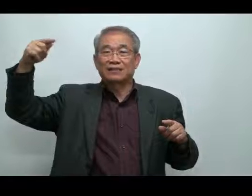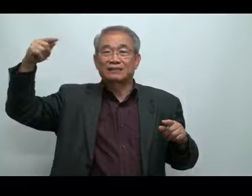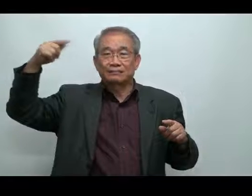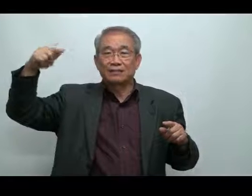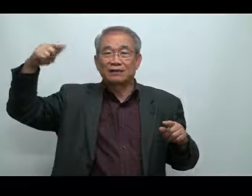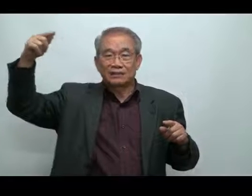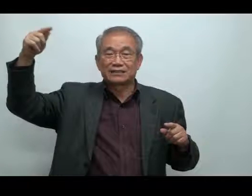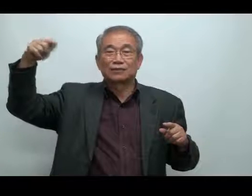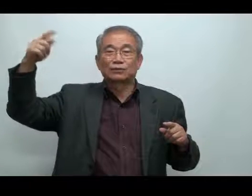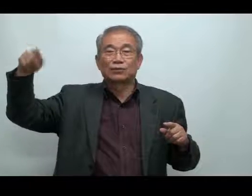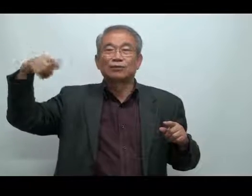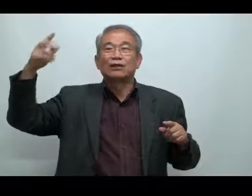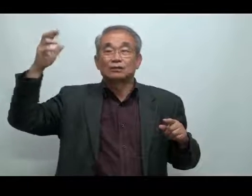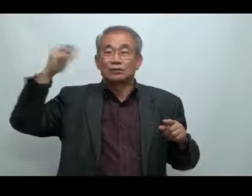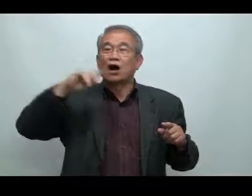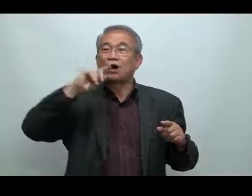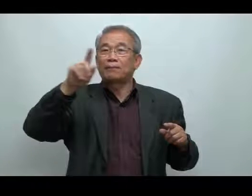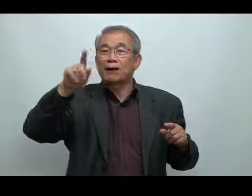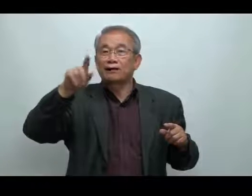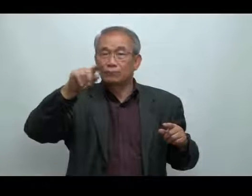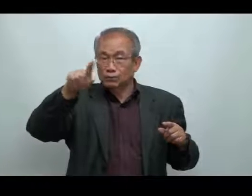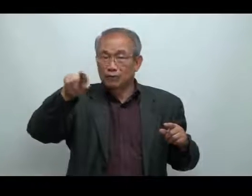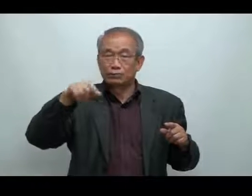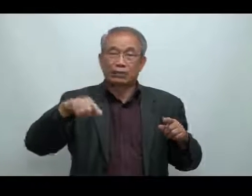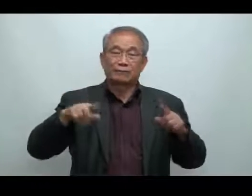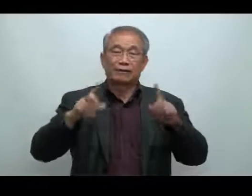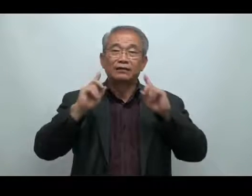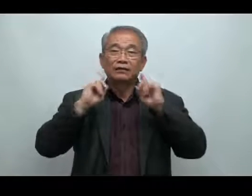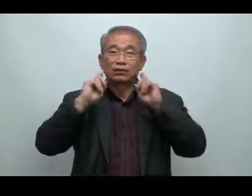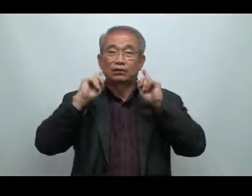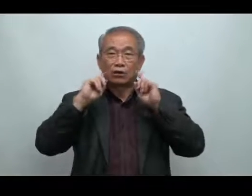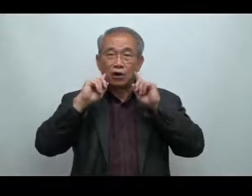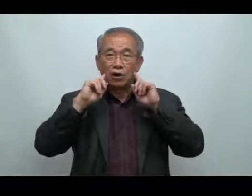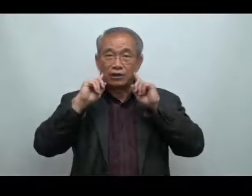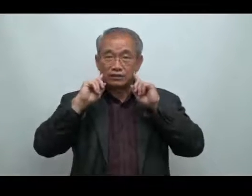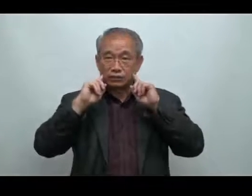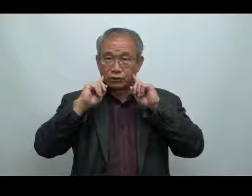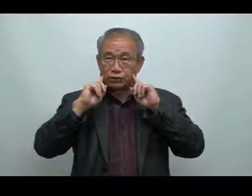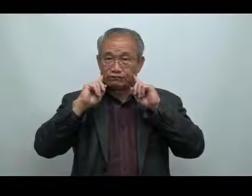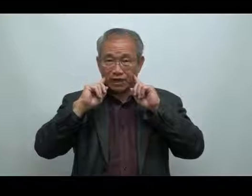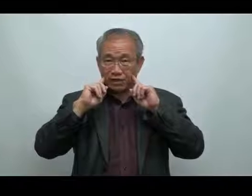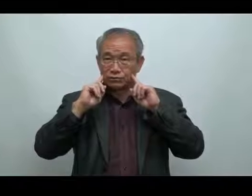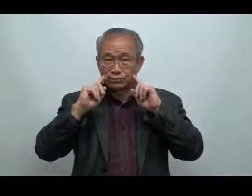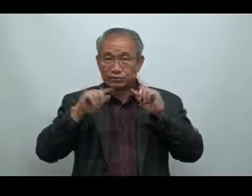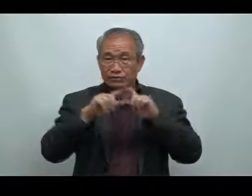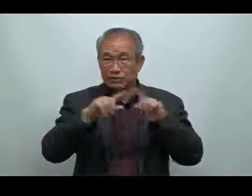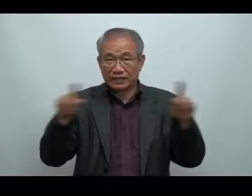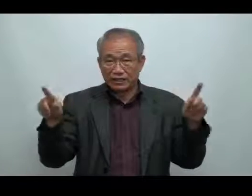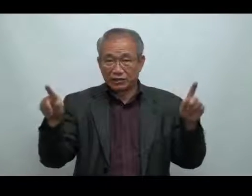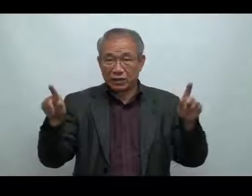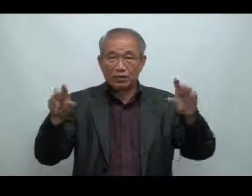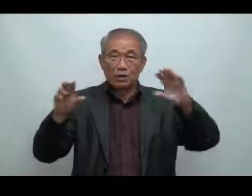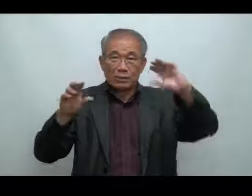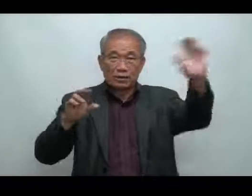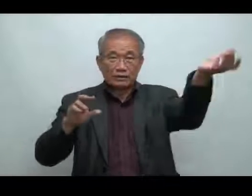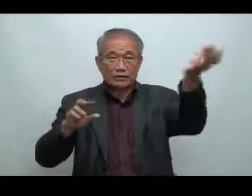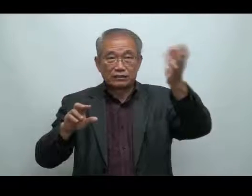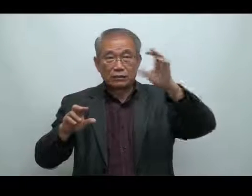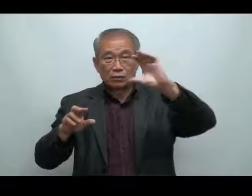or B or C, then you go to hard palate, which I will talk about. So go is a good vowel to use for singing any song when it is in the lower